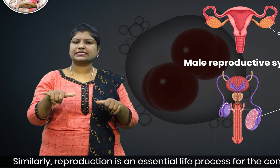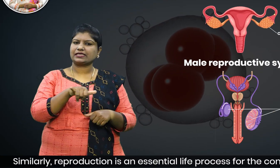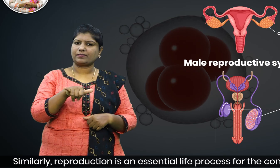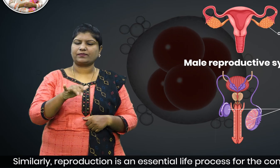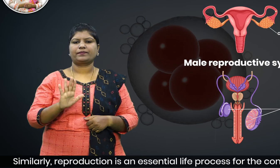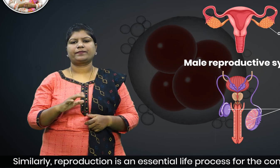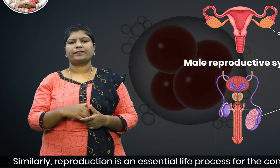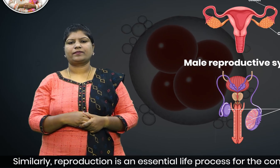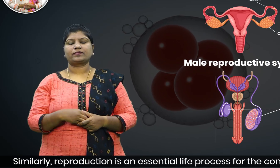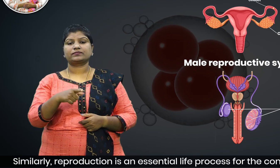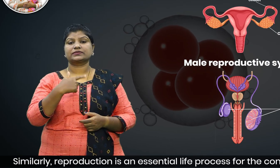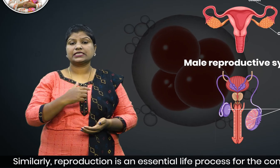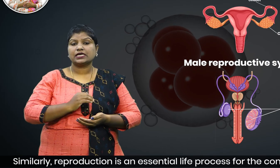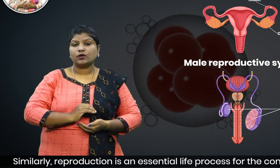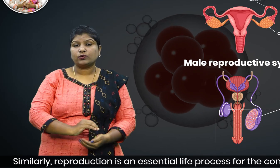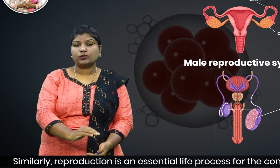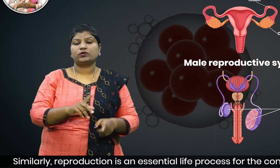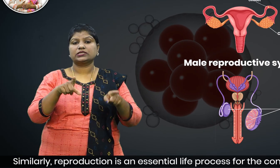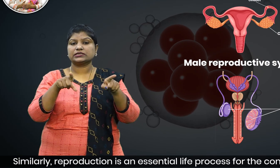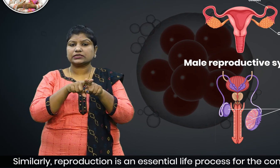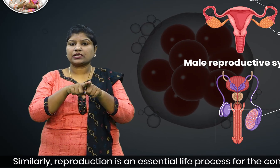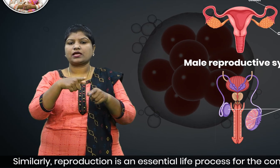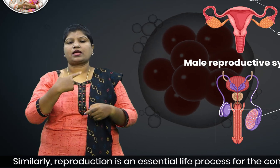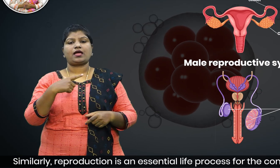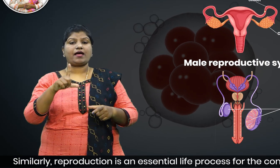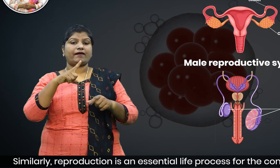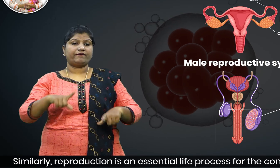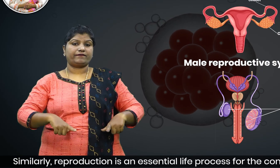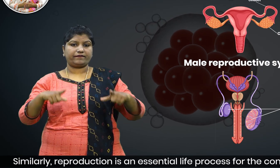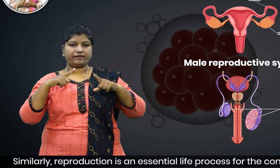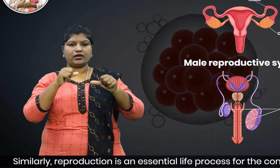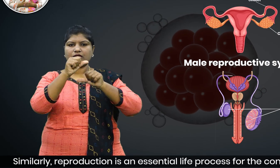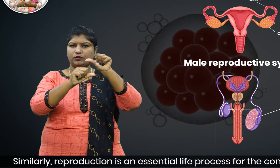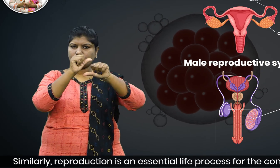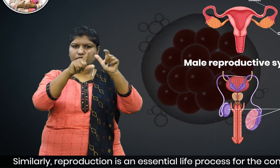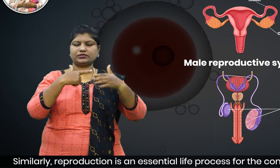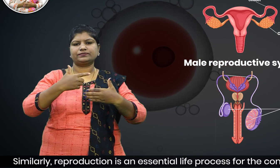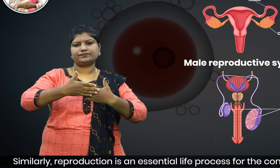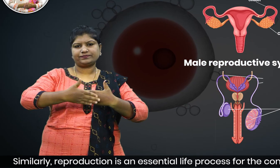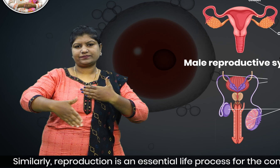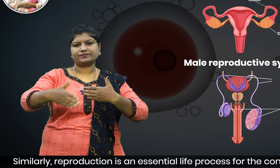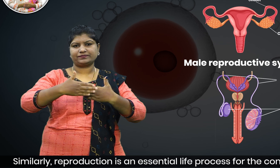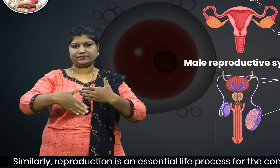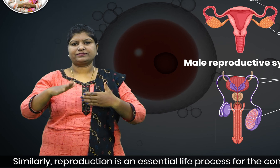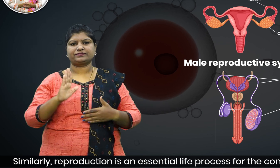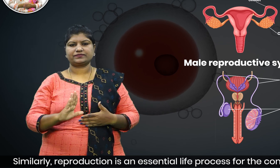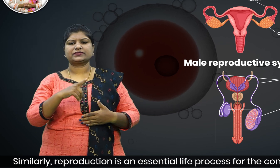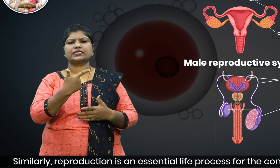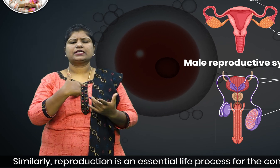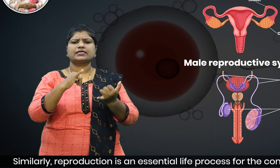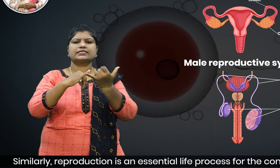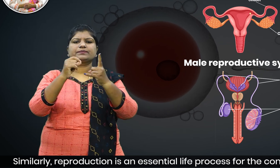Similarly, reproduction is an essential life process for the continuation of a